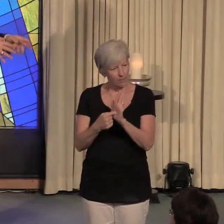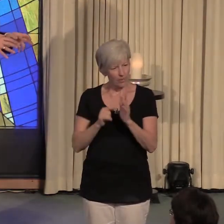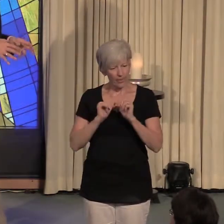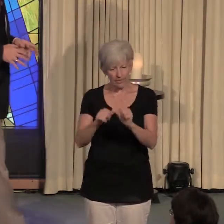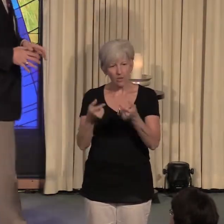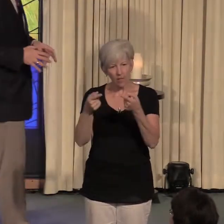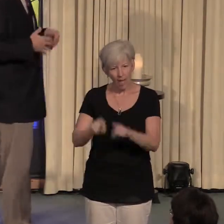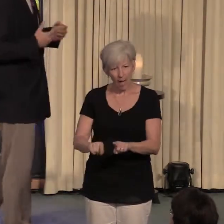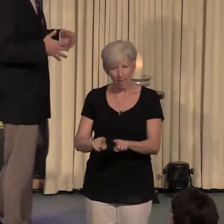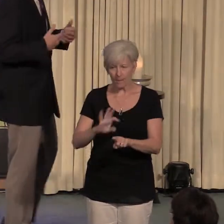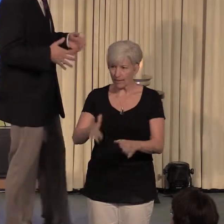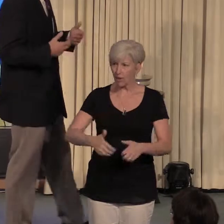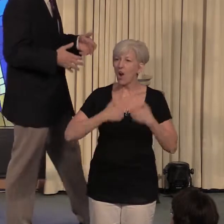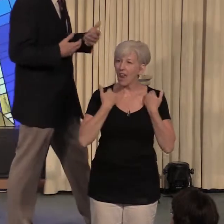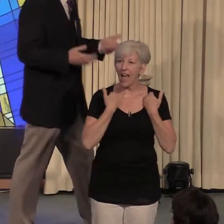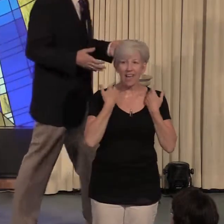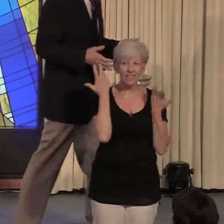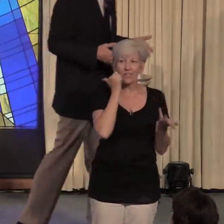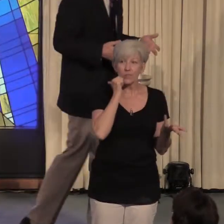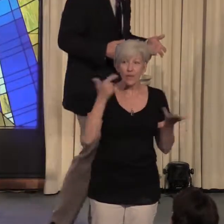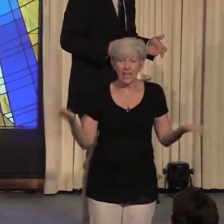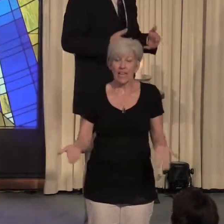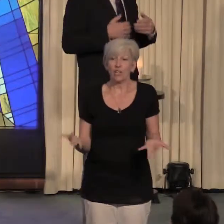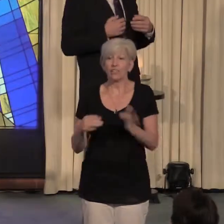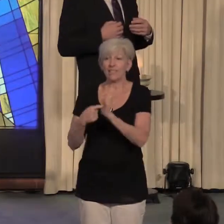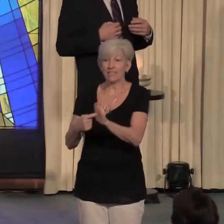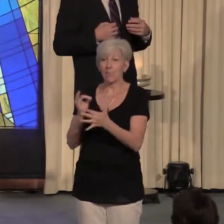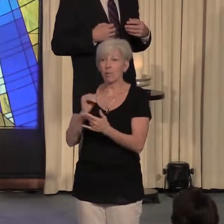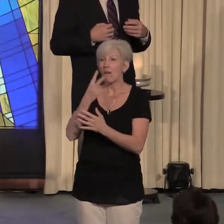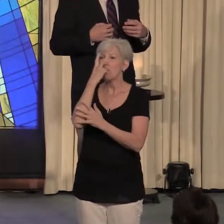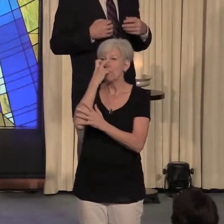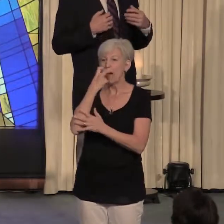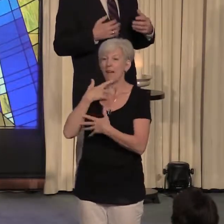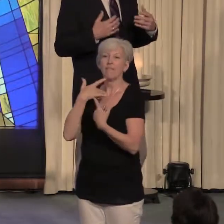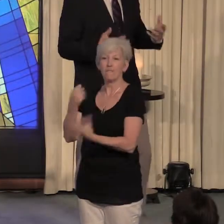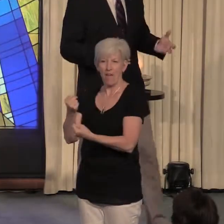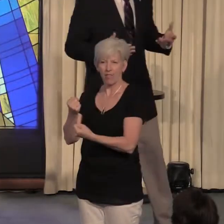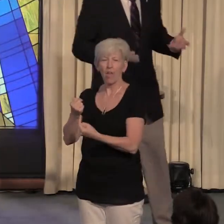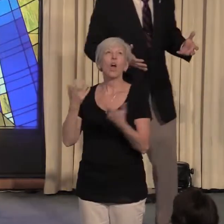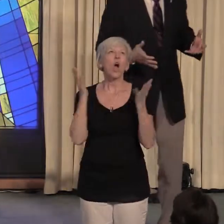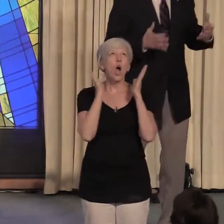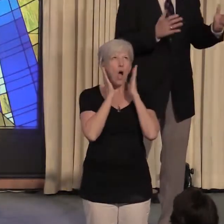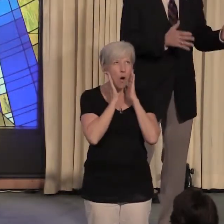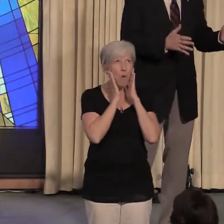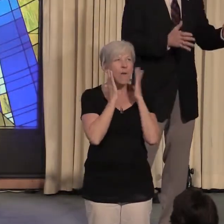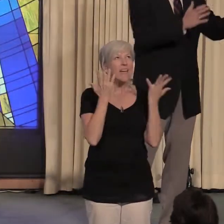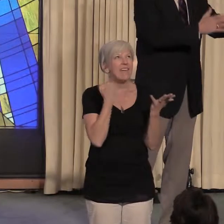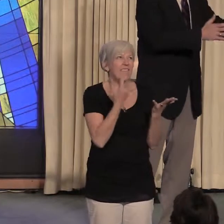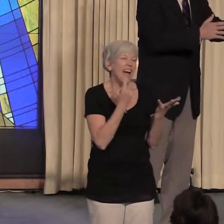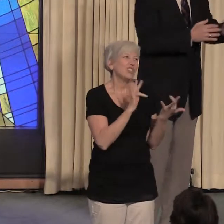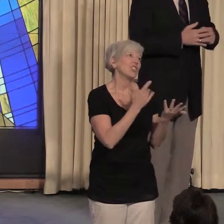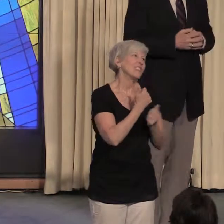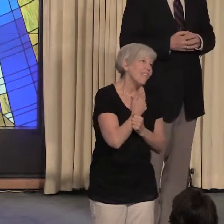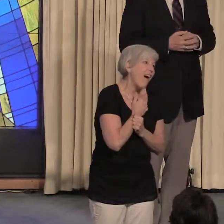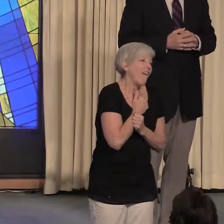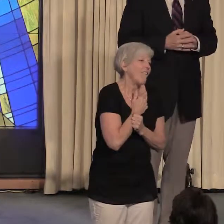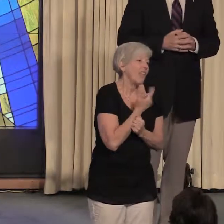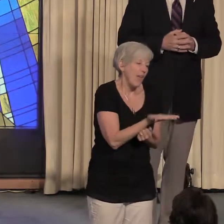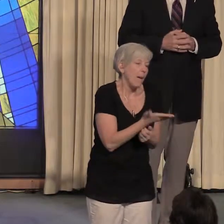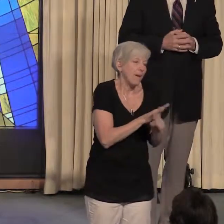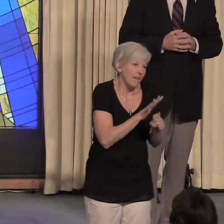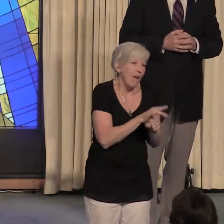our lives each and every day. Here's an example of blind faith. Oh, If I just love him or her or them